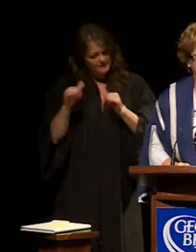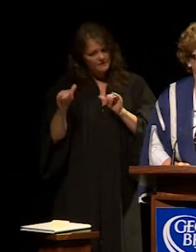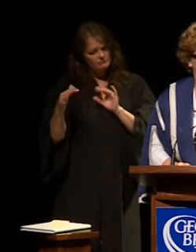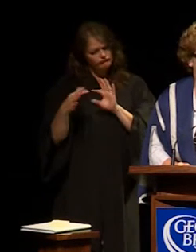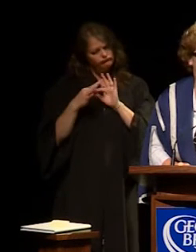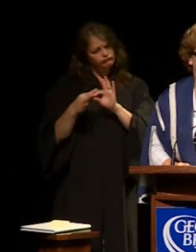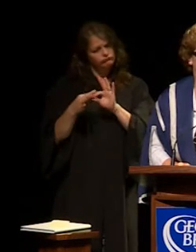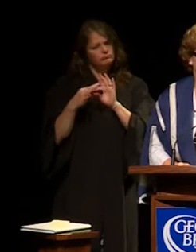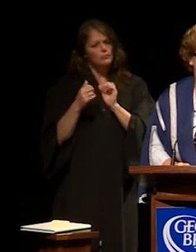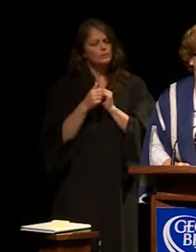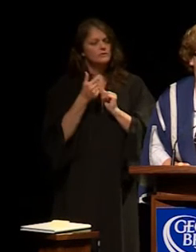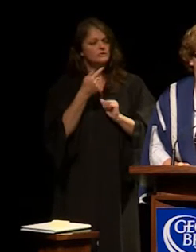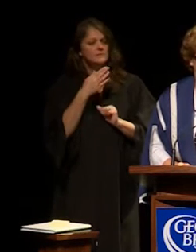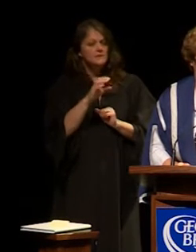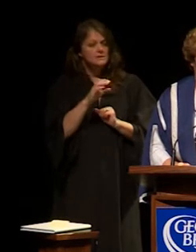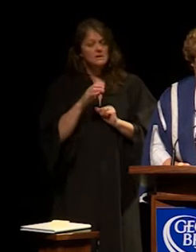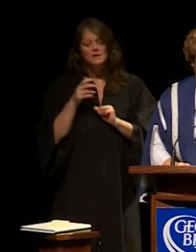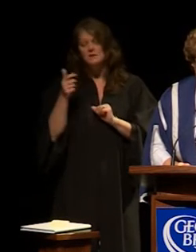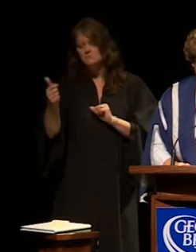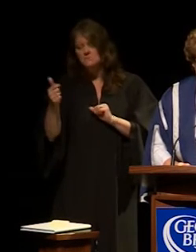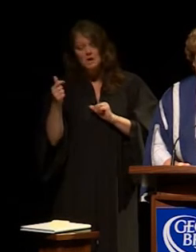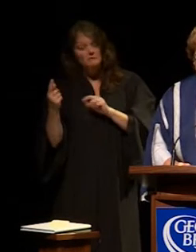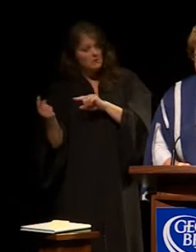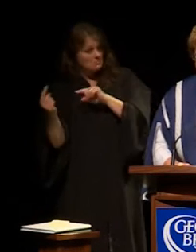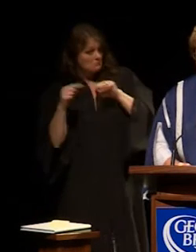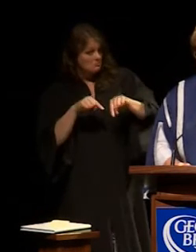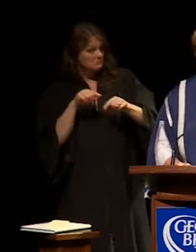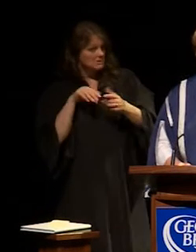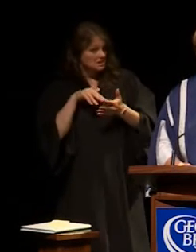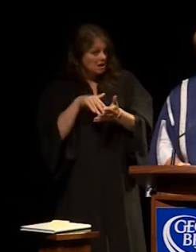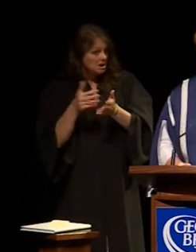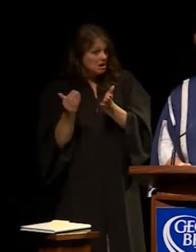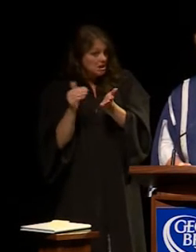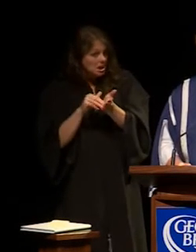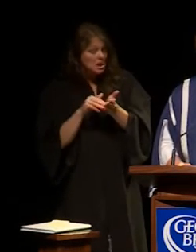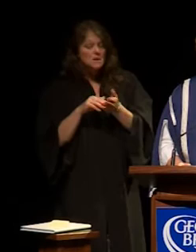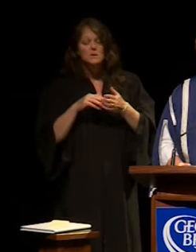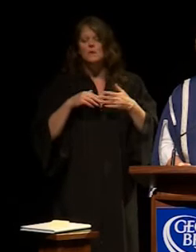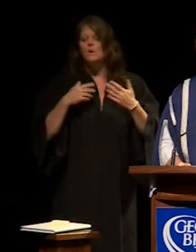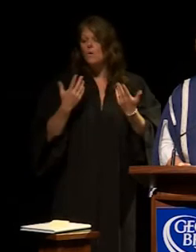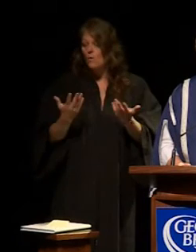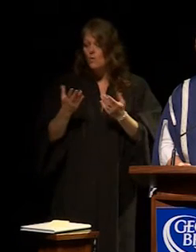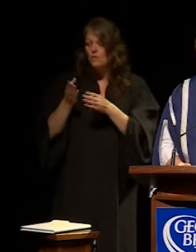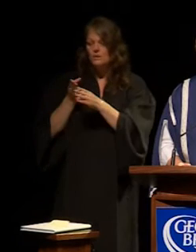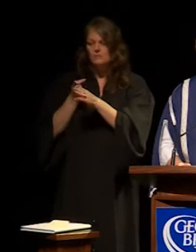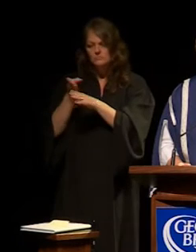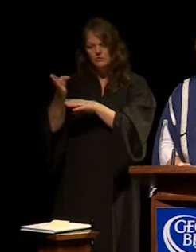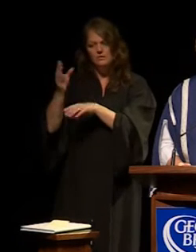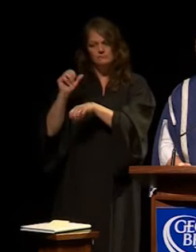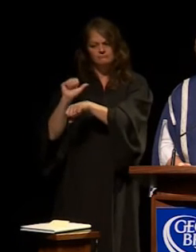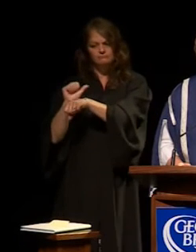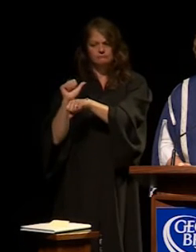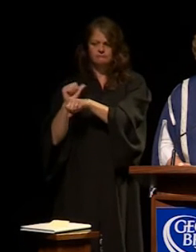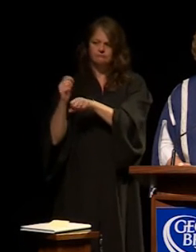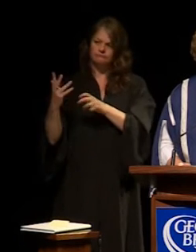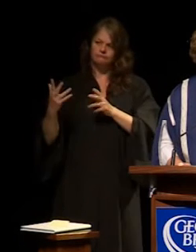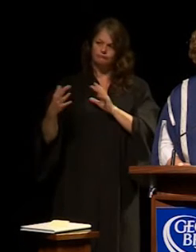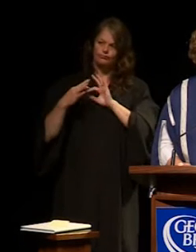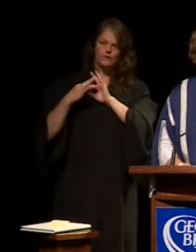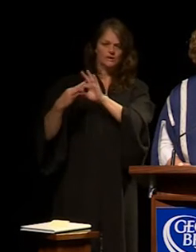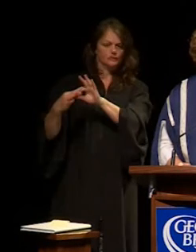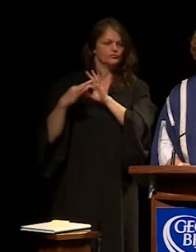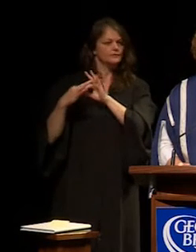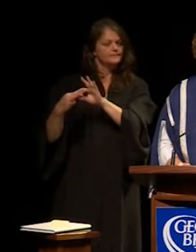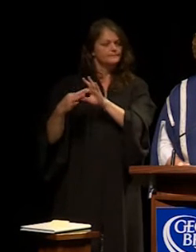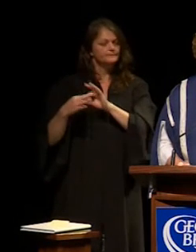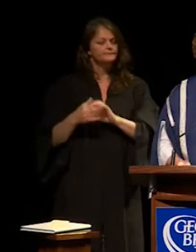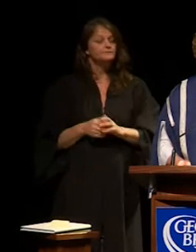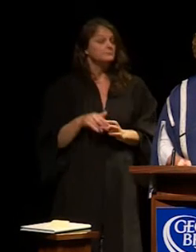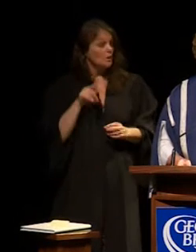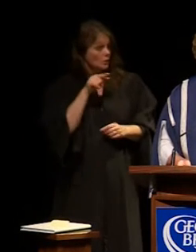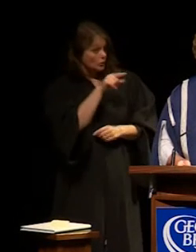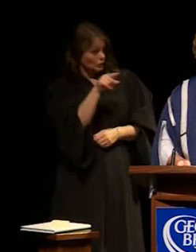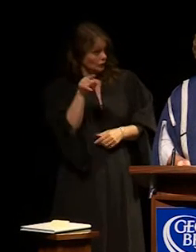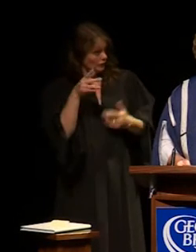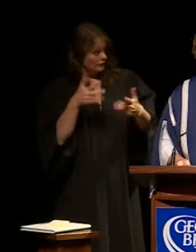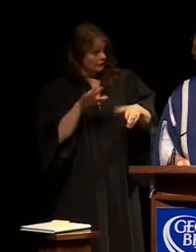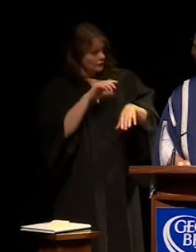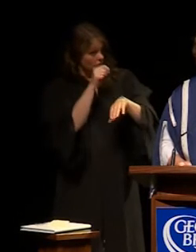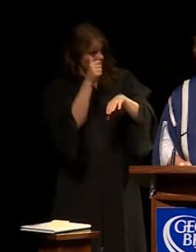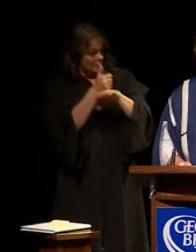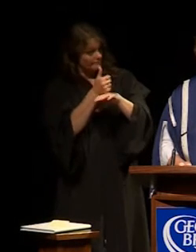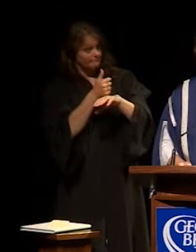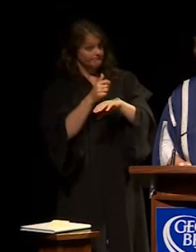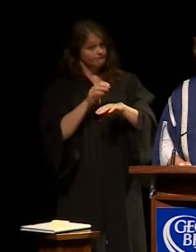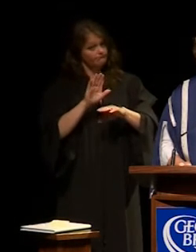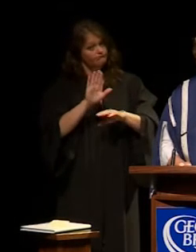lives, both as lifelong learners and as industry partners. Once you've established yourself, you might